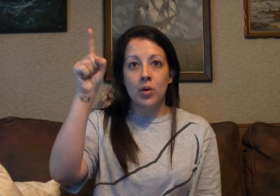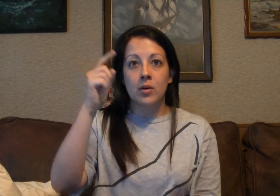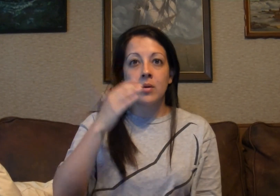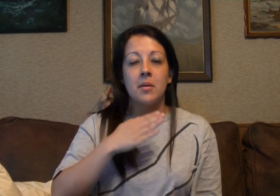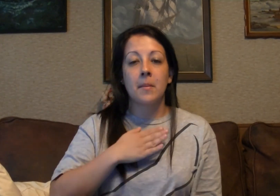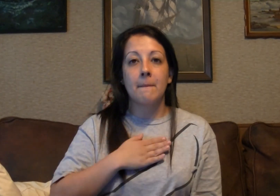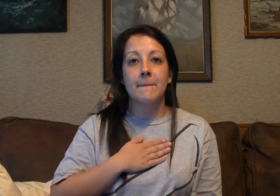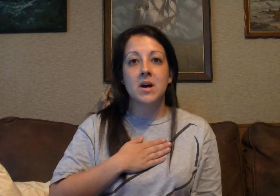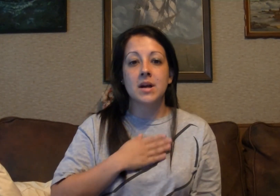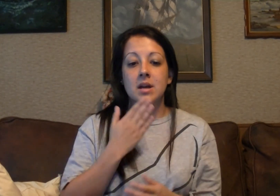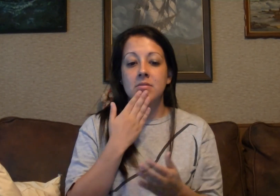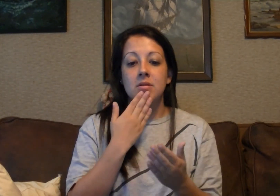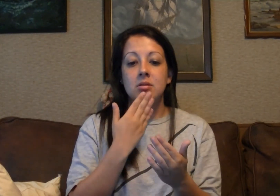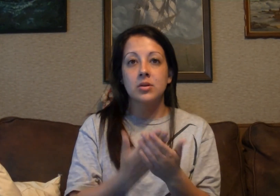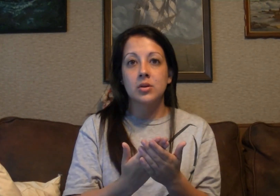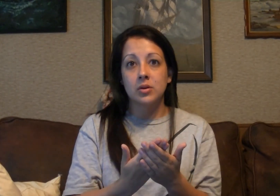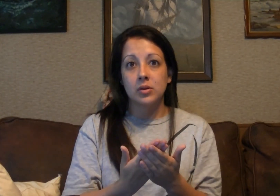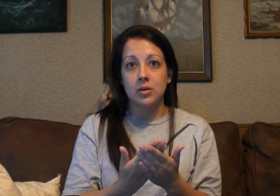for my good.